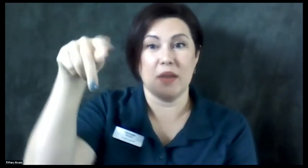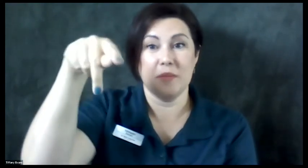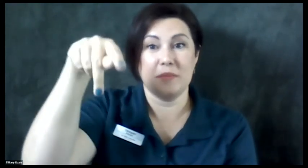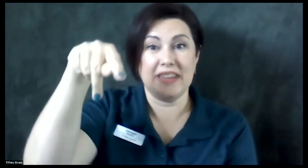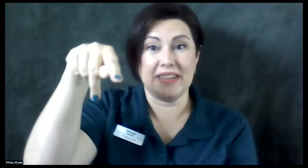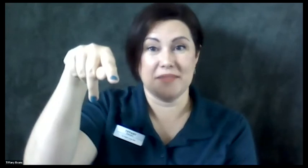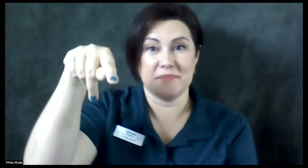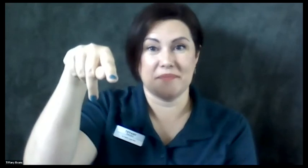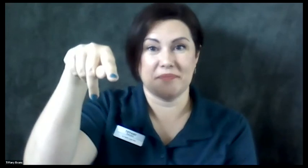P,